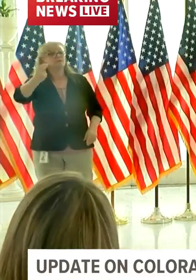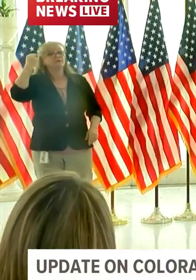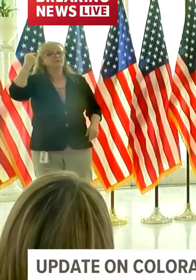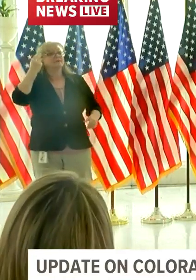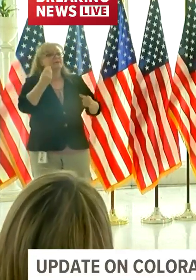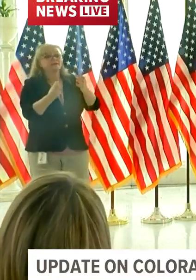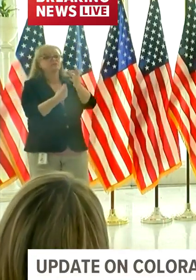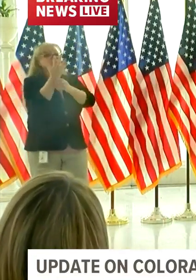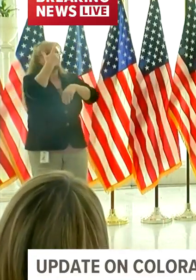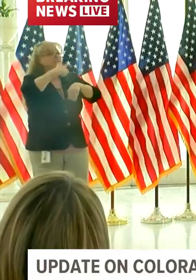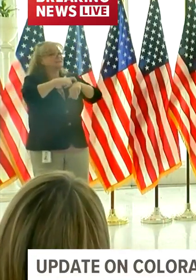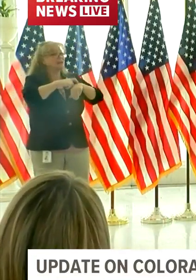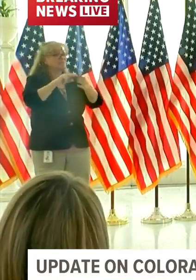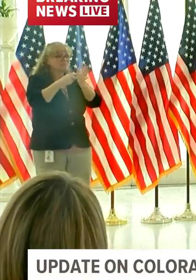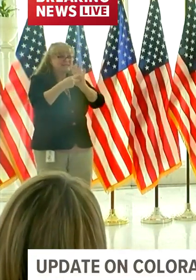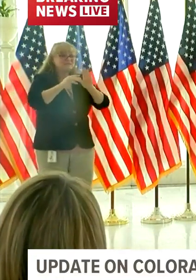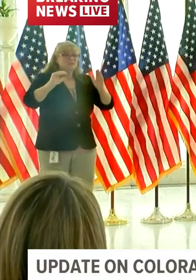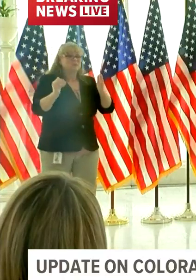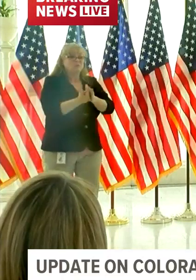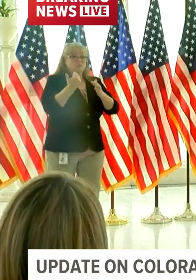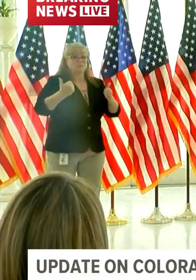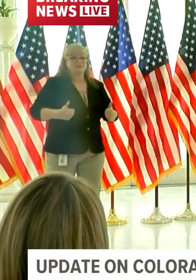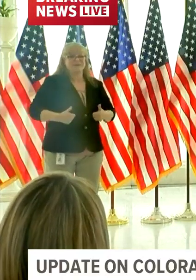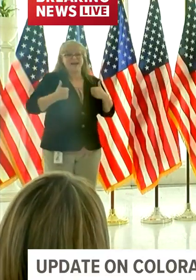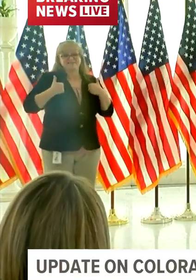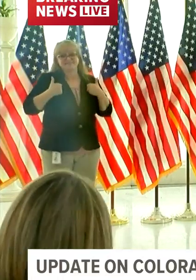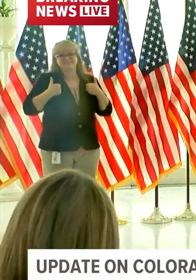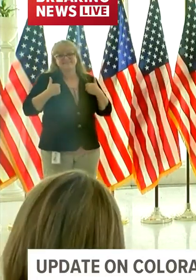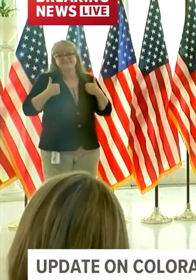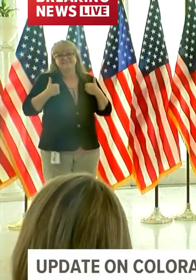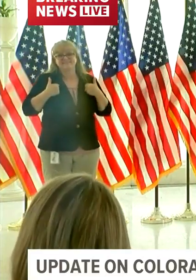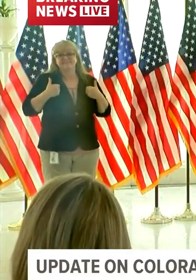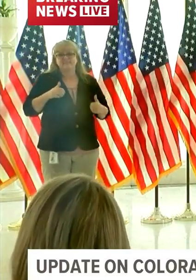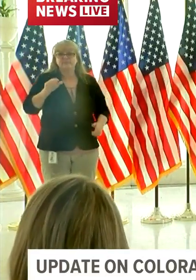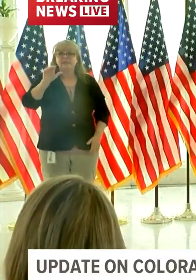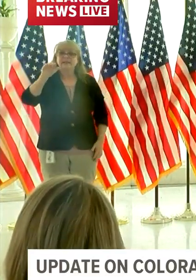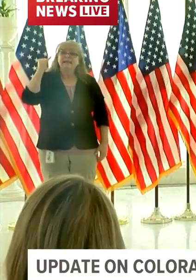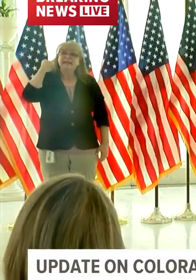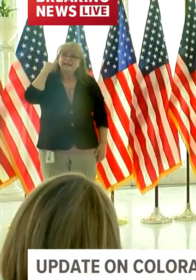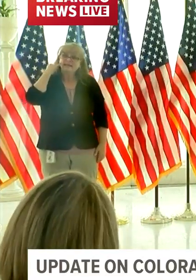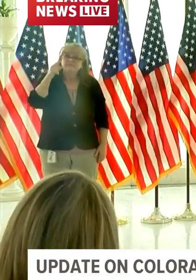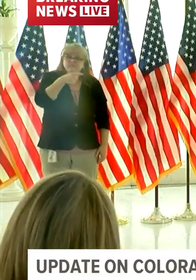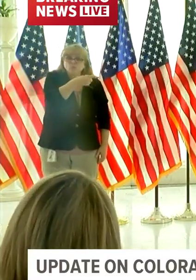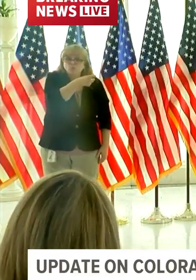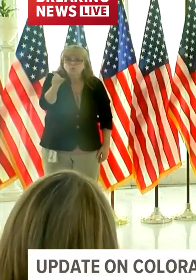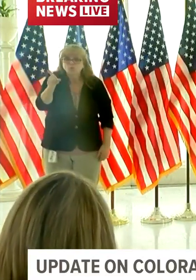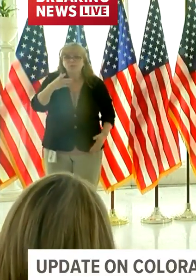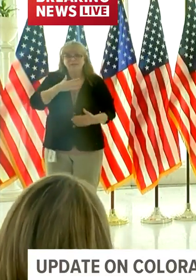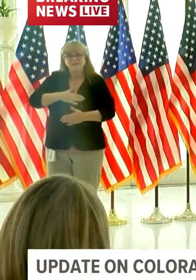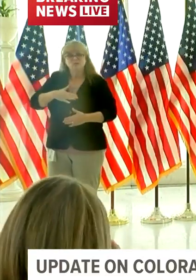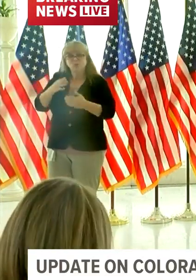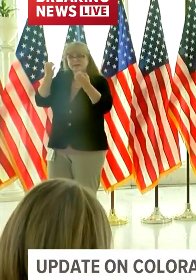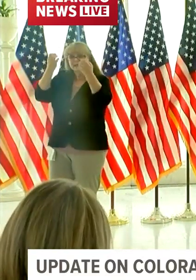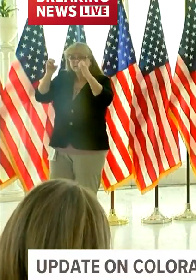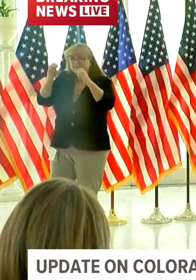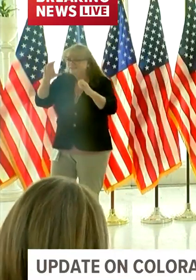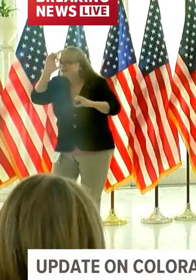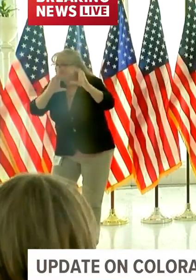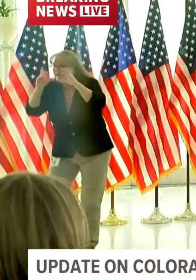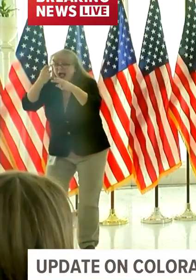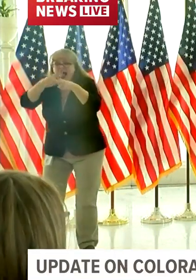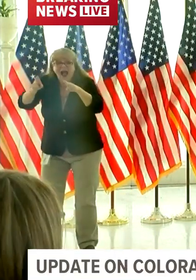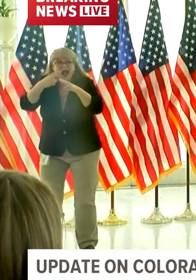enjoy traditions like Easter egg hunting, as my family does, we usually have our kids do it with other friends and kids. In fact, we host an Easter